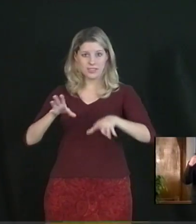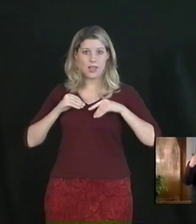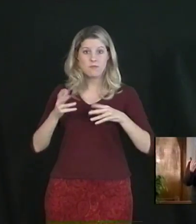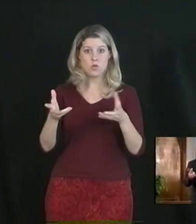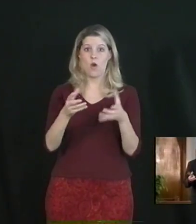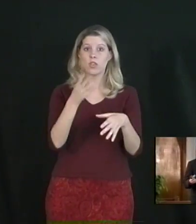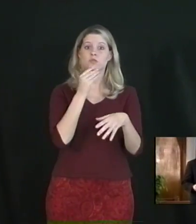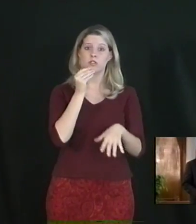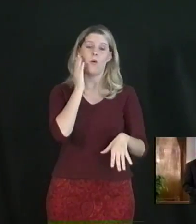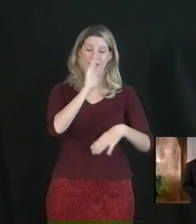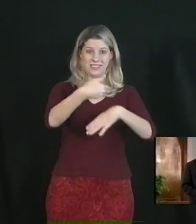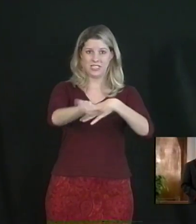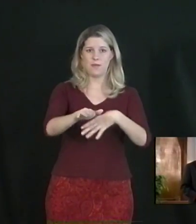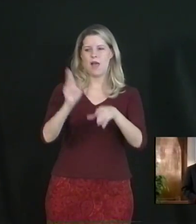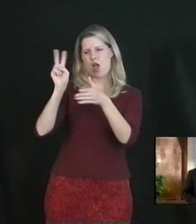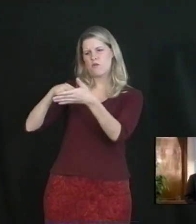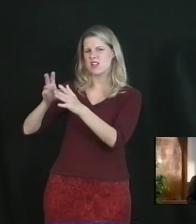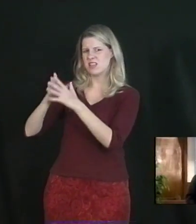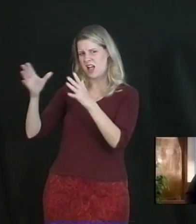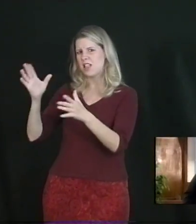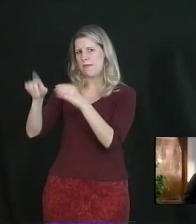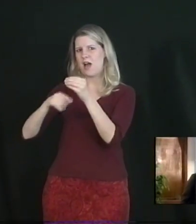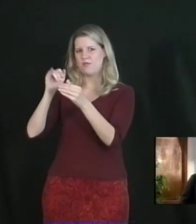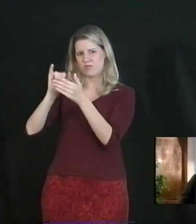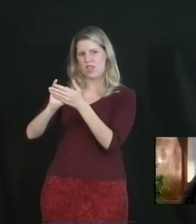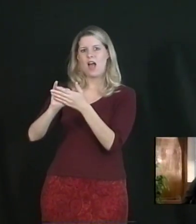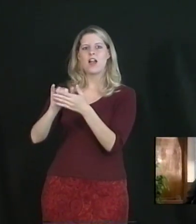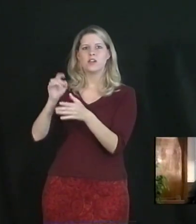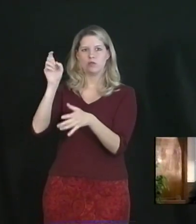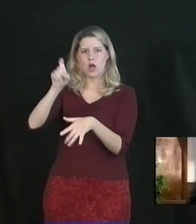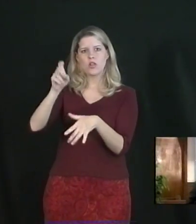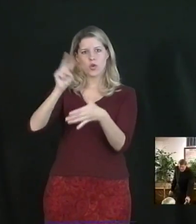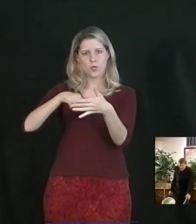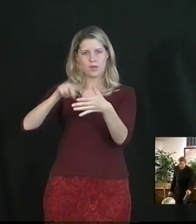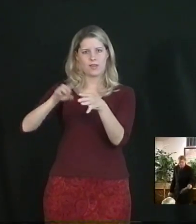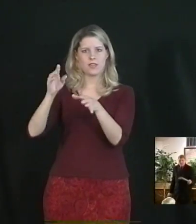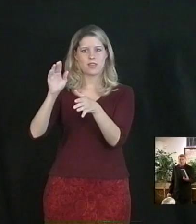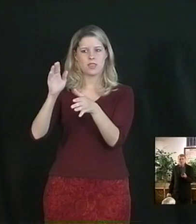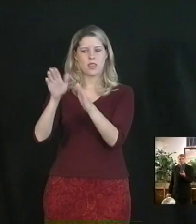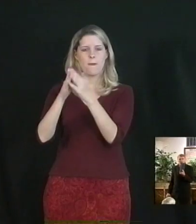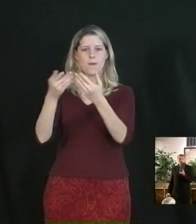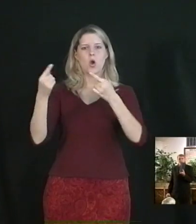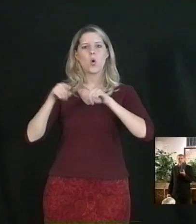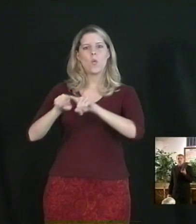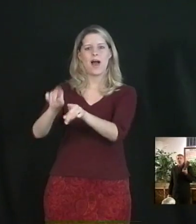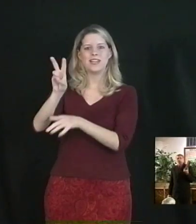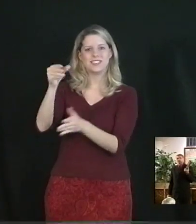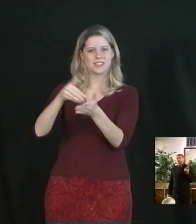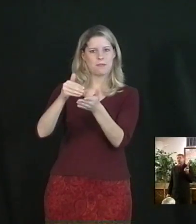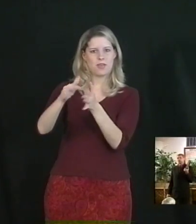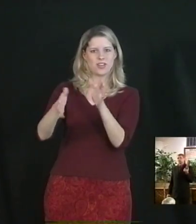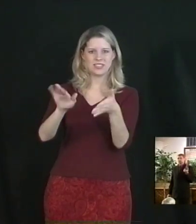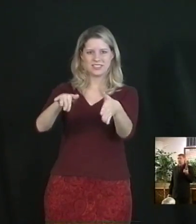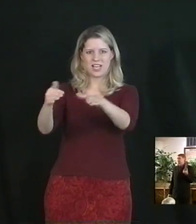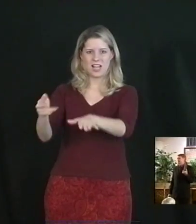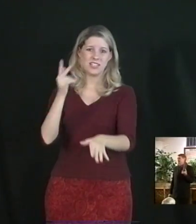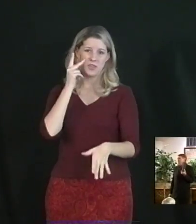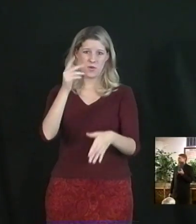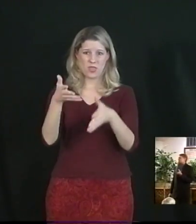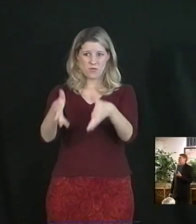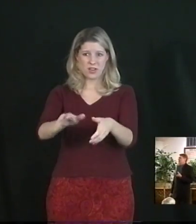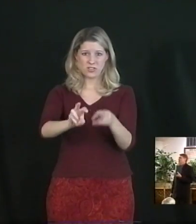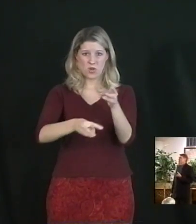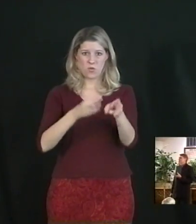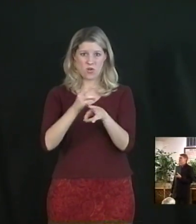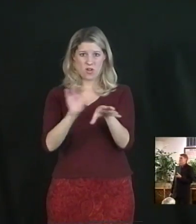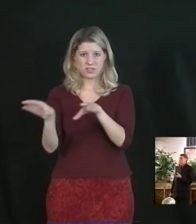want these Jews? I'll send them to you." I read a lot about Hitler and the Holocaust. You ought to read the book While 6 Million Died and see what the rest of the world did.